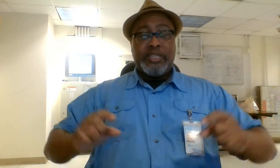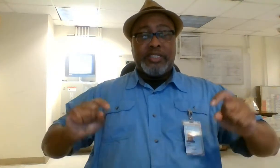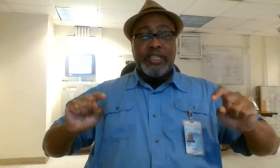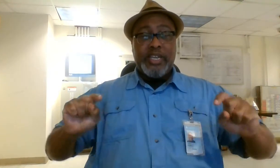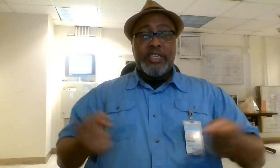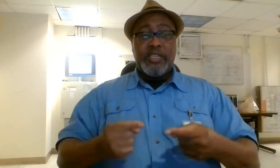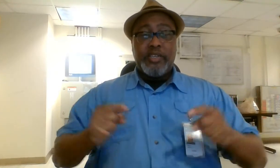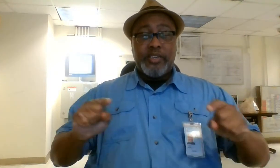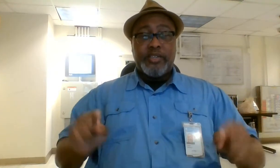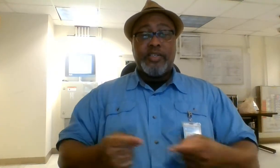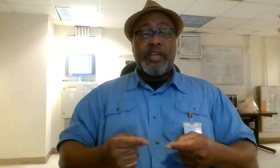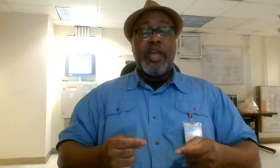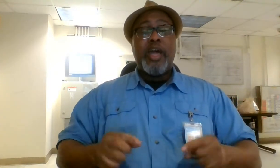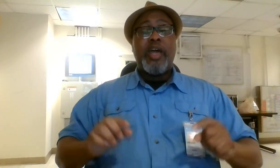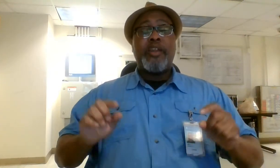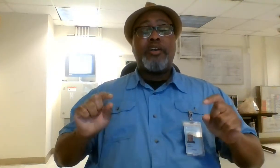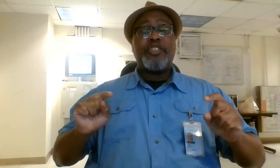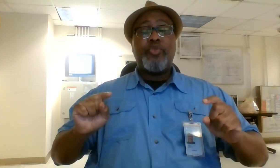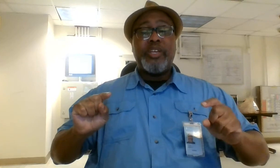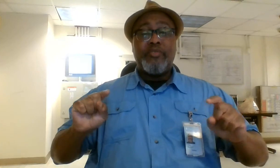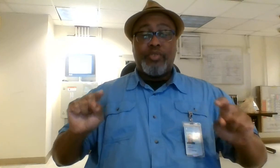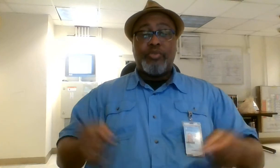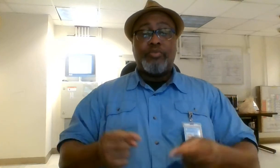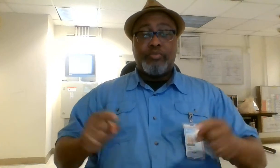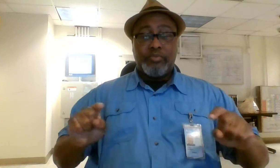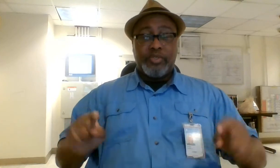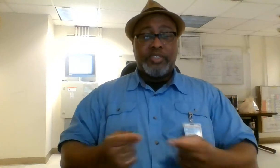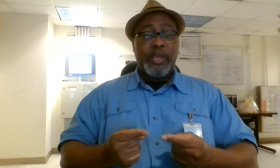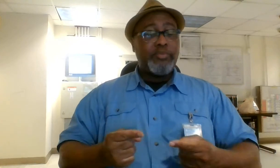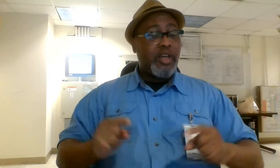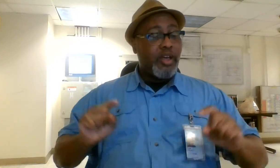Sin. And also evil. Same sign.